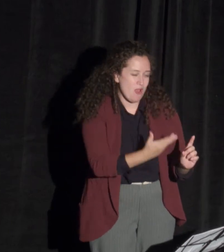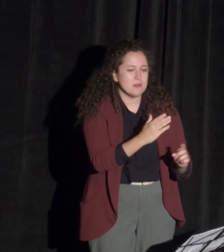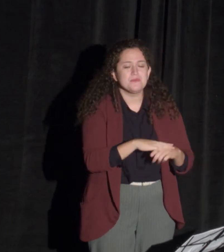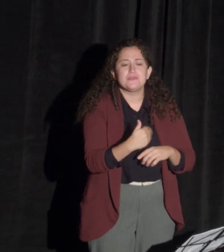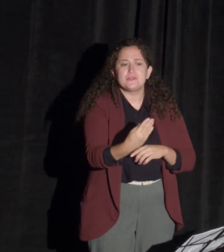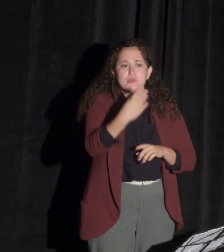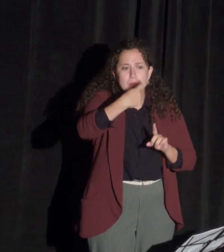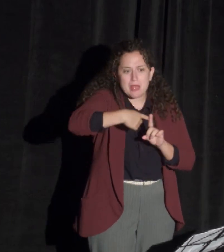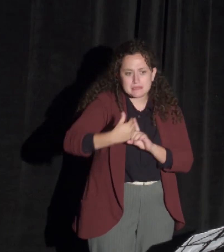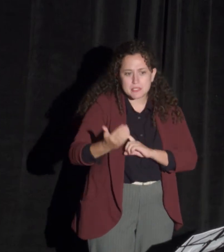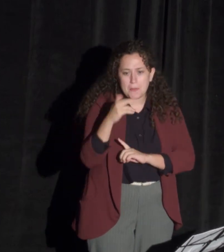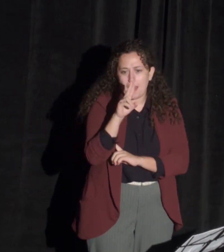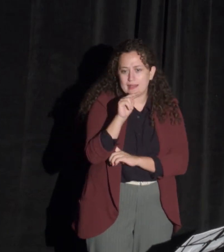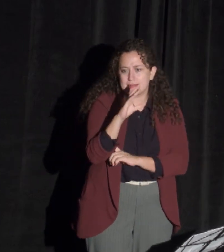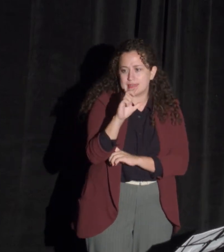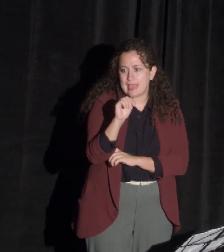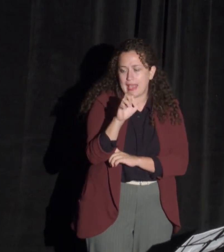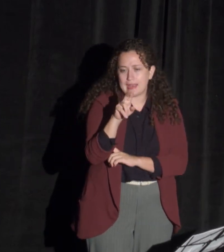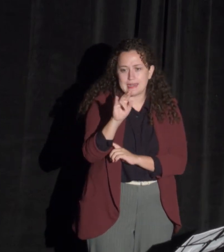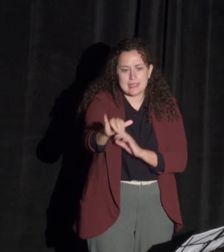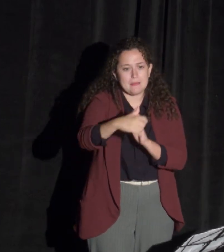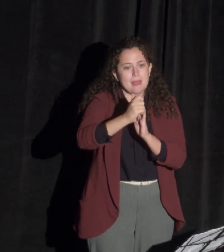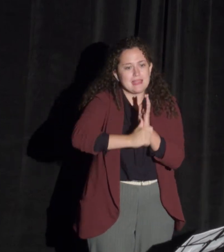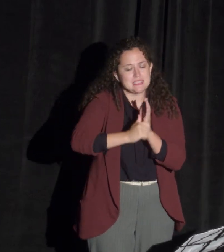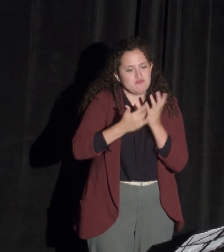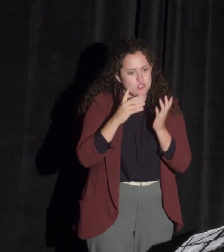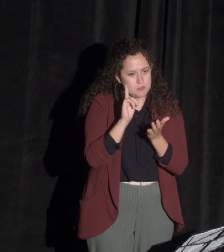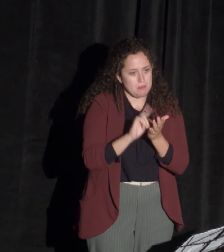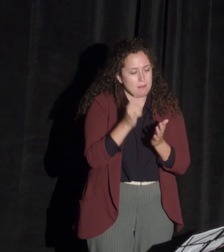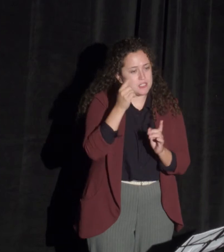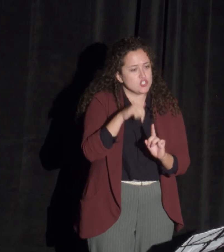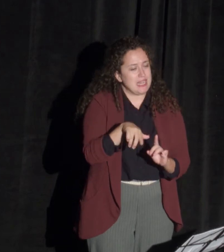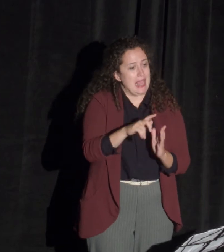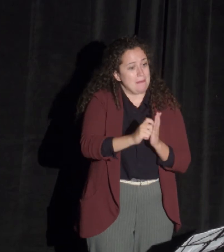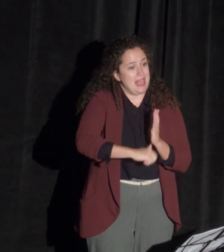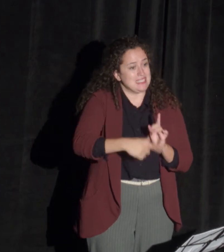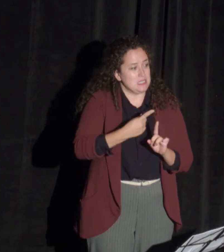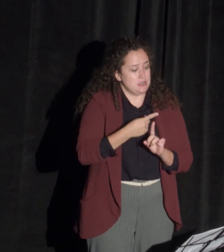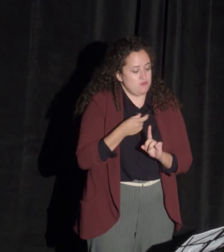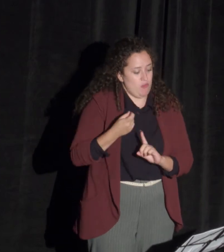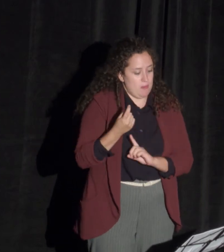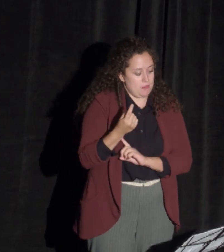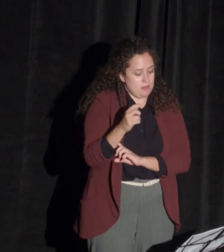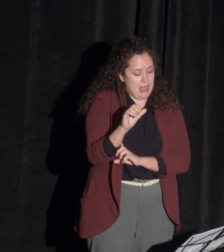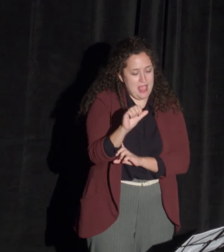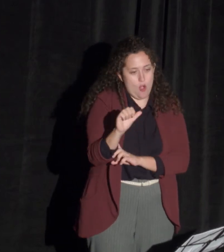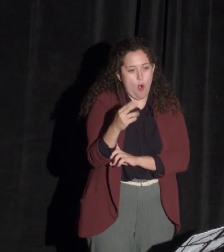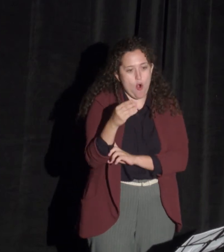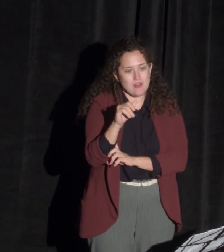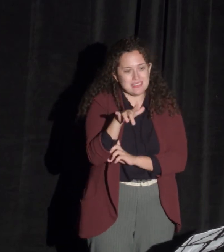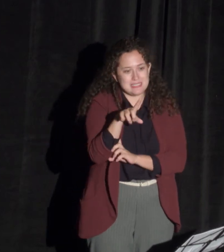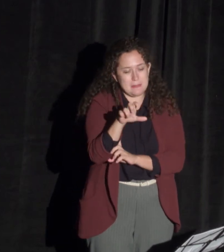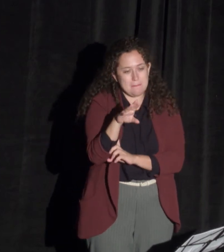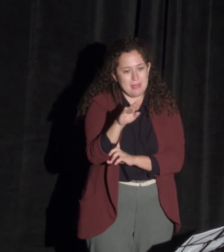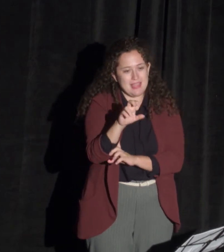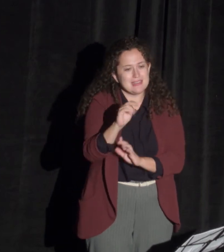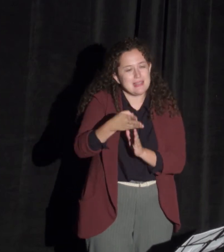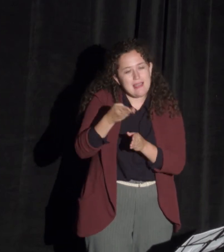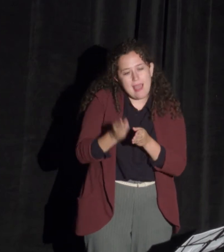Uncanny Magazine published an essay by Gay Haldeman about the good things in fandom. She ended it with a particularly moving passage about